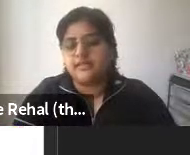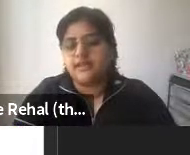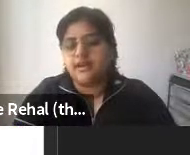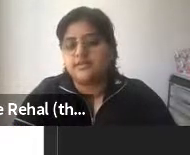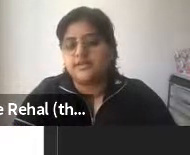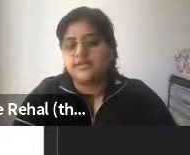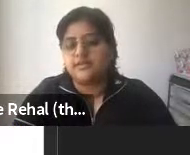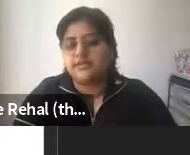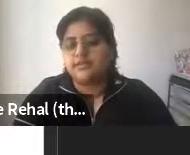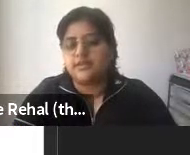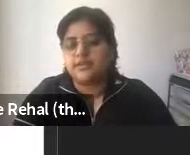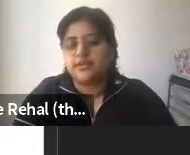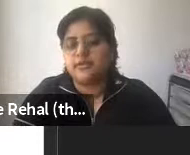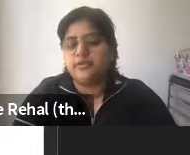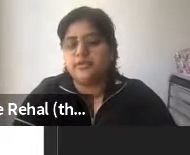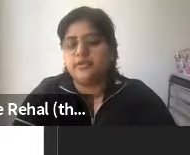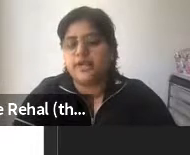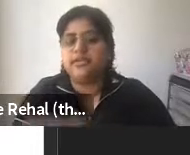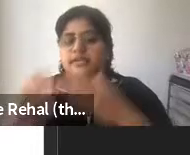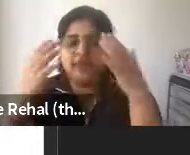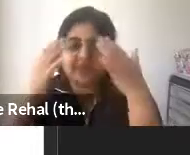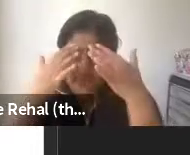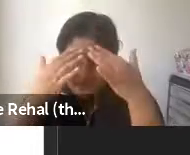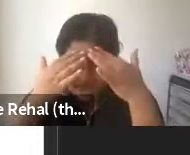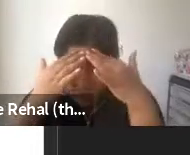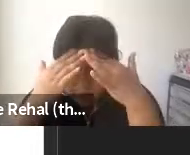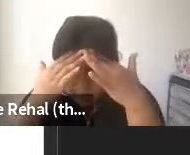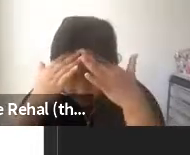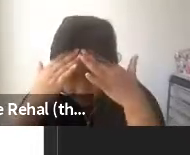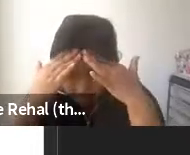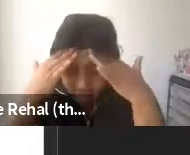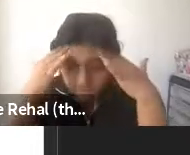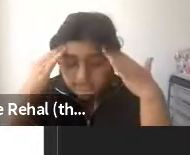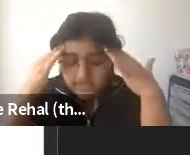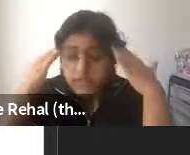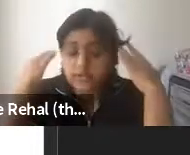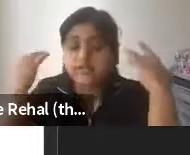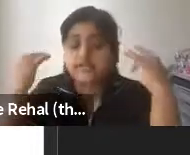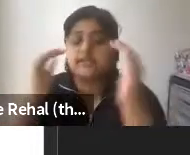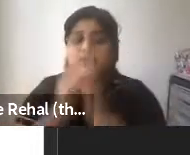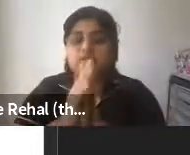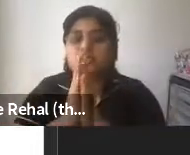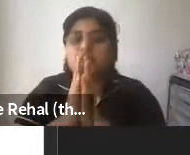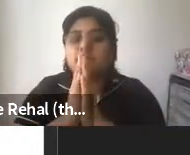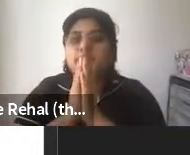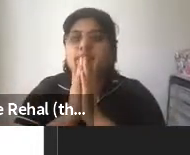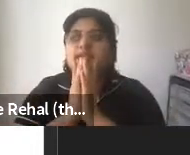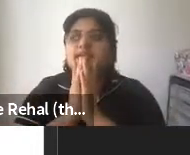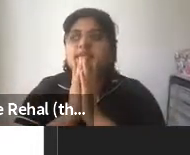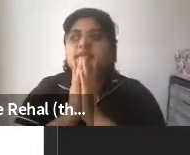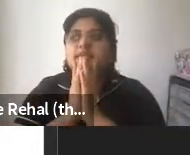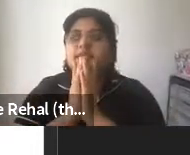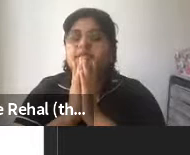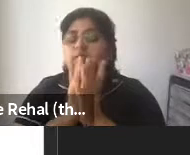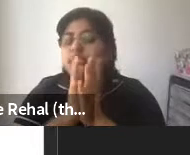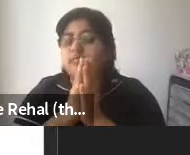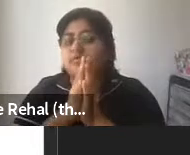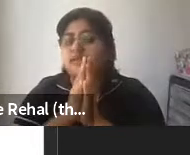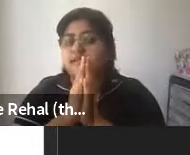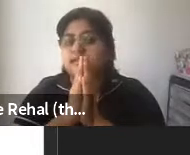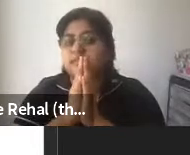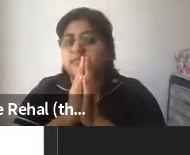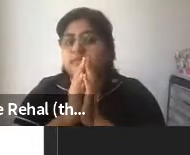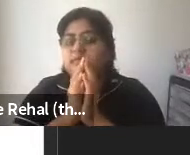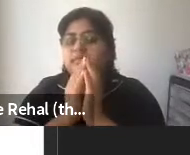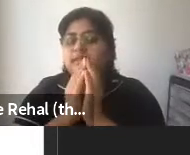And I tried to like think about, you know, how can I take this idea of trying to bring disabled artists together, but maybe make